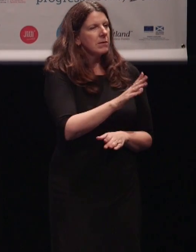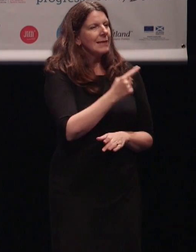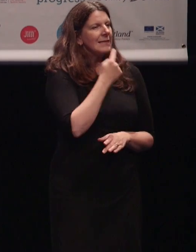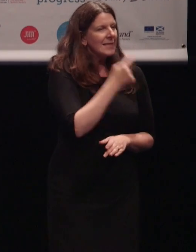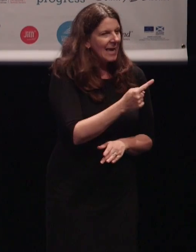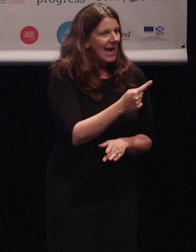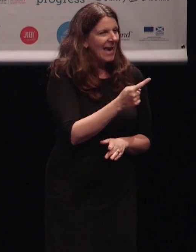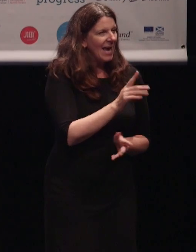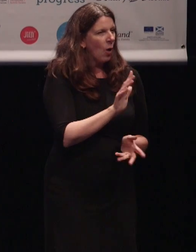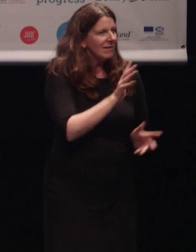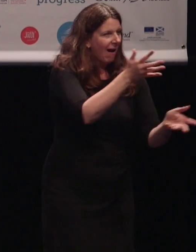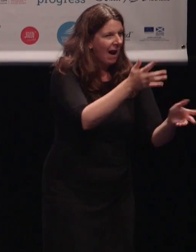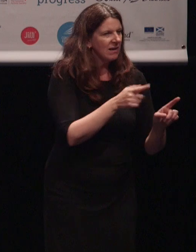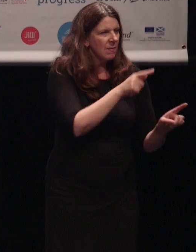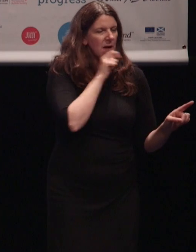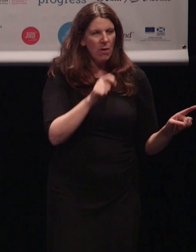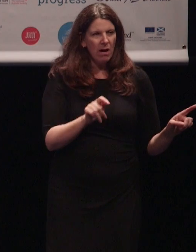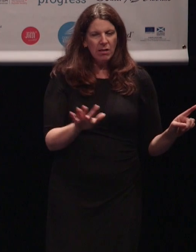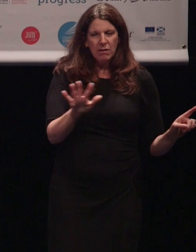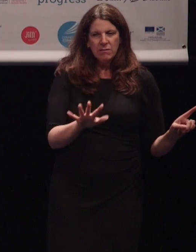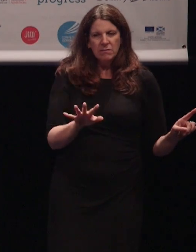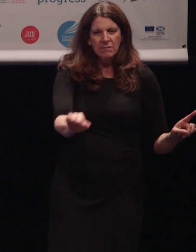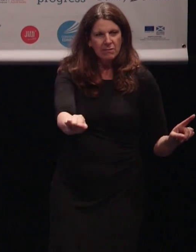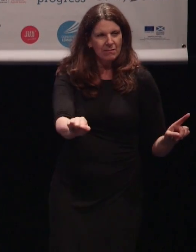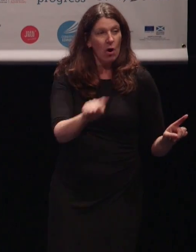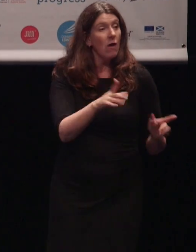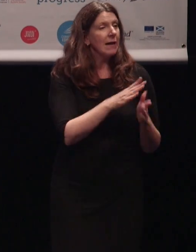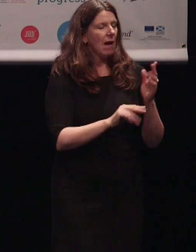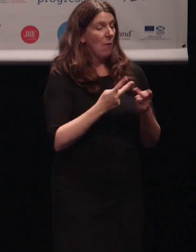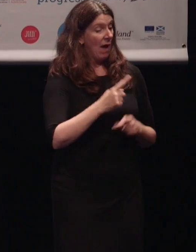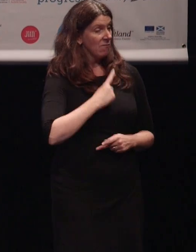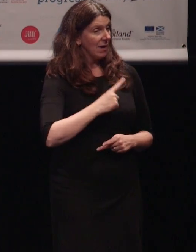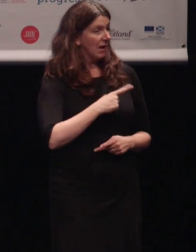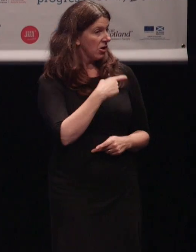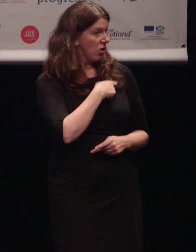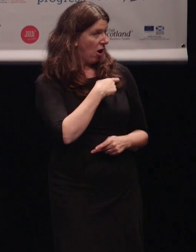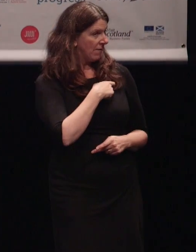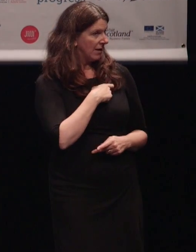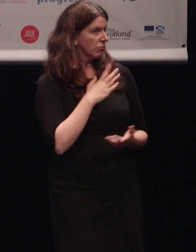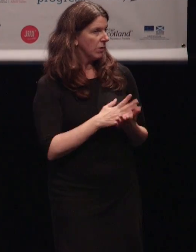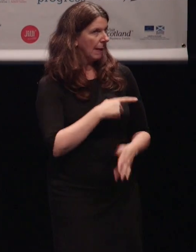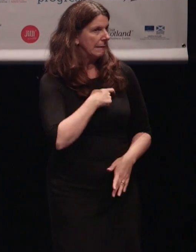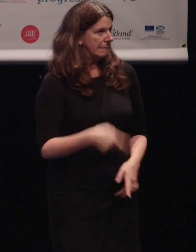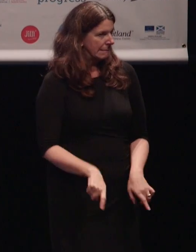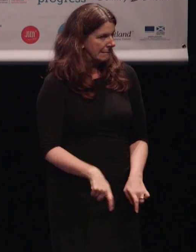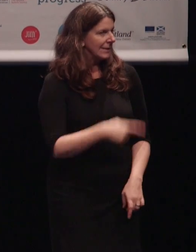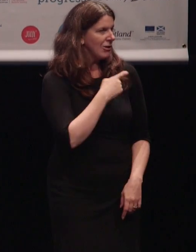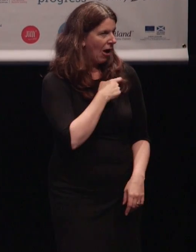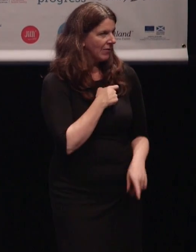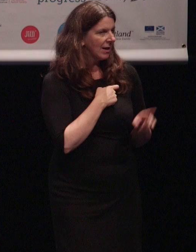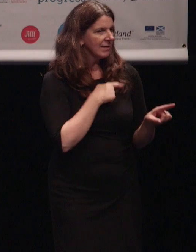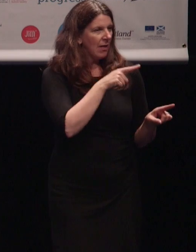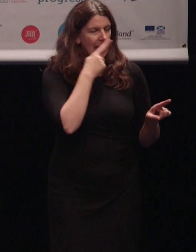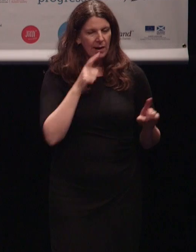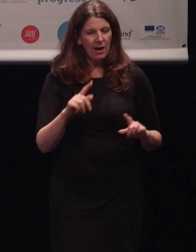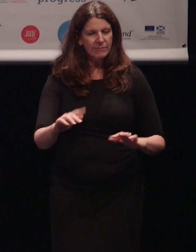I am very nervous, but I don't want to show that I'm nervous, then they will feel,